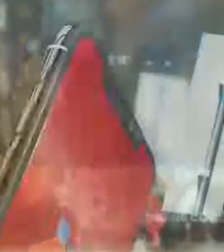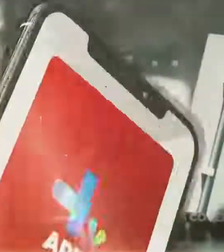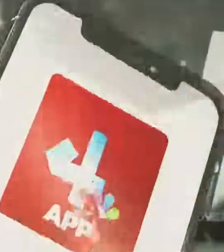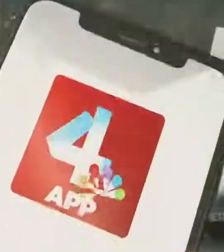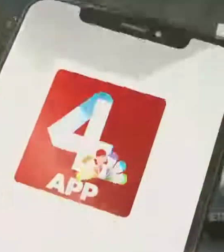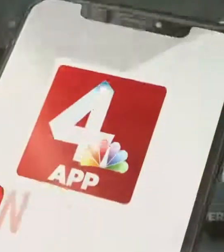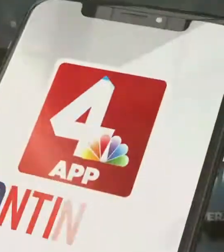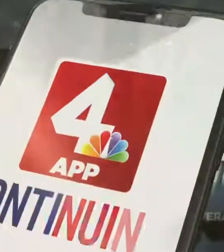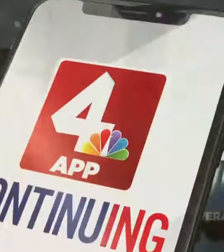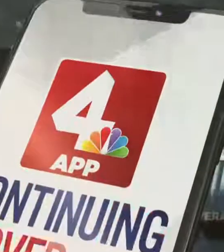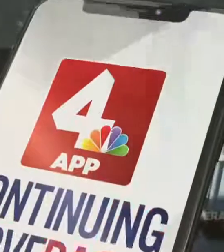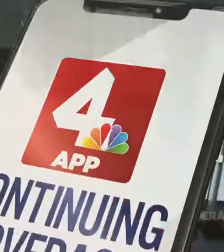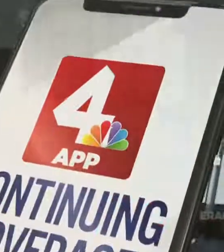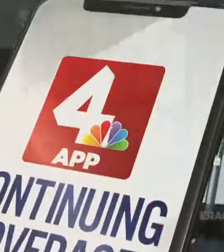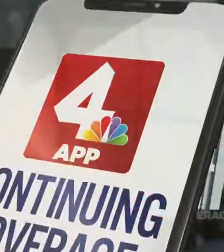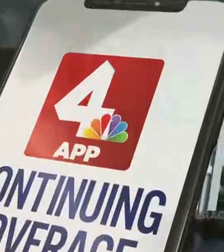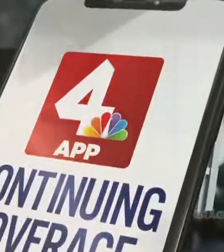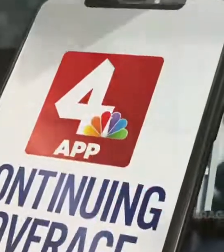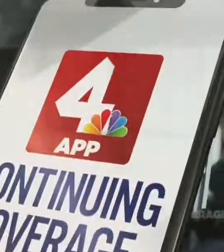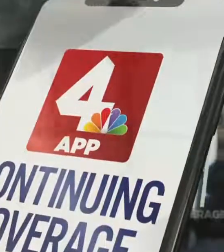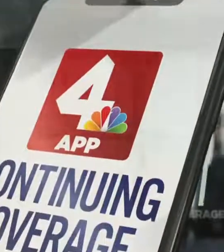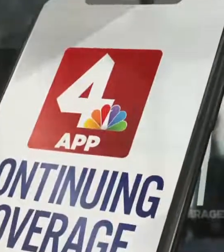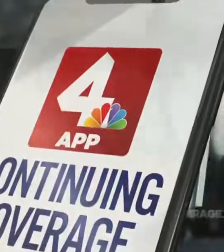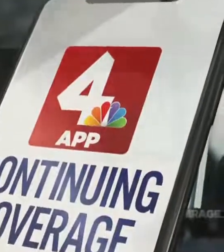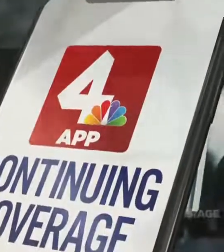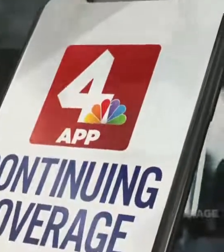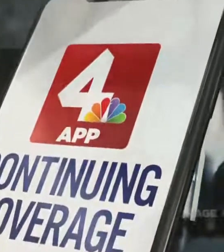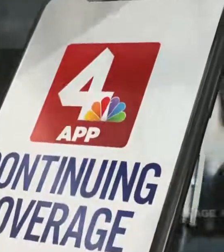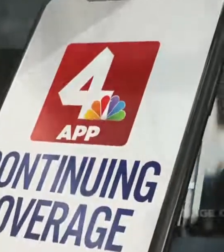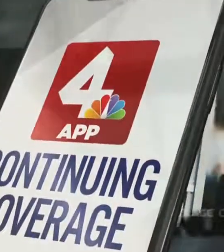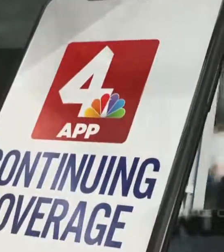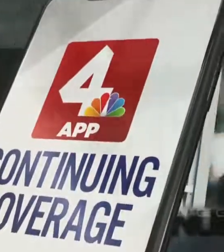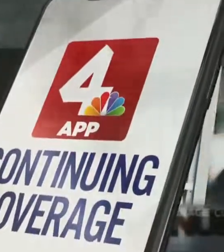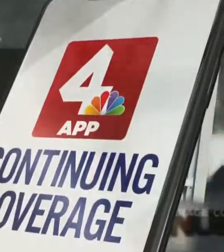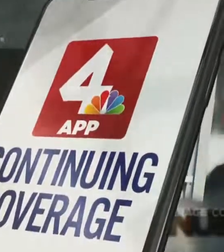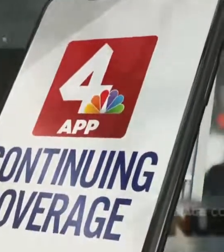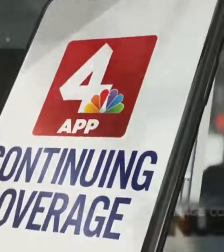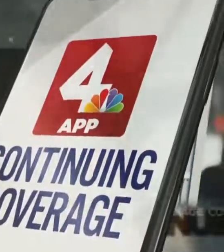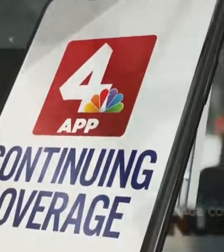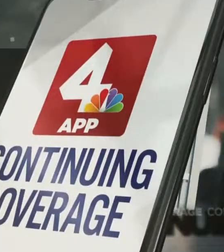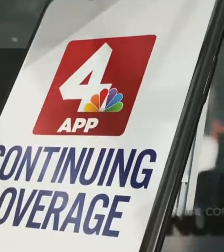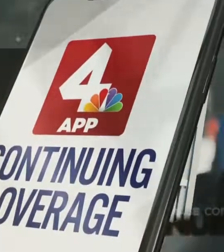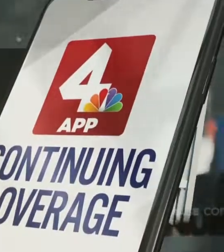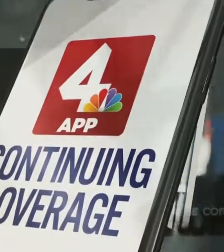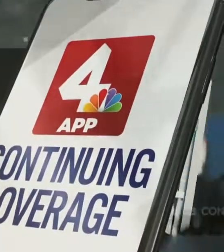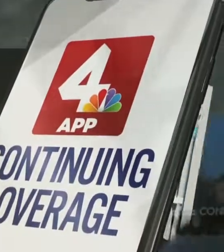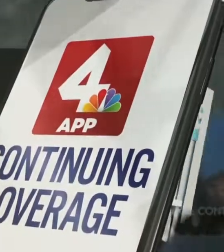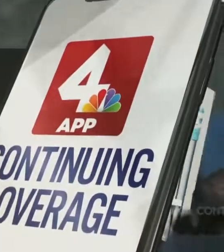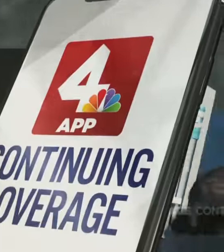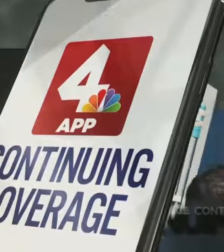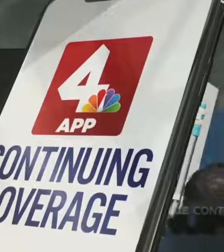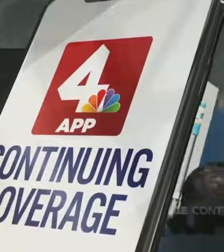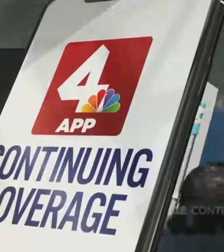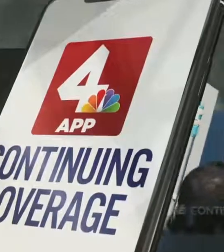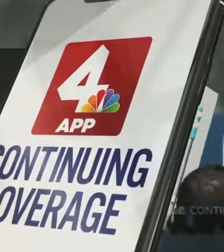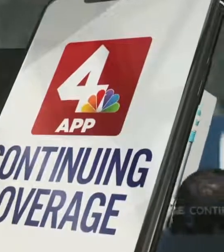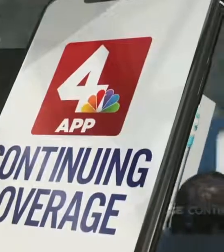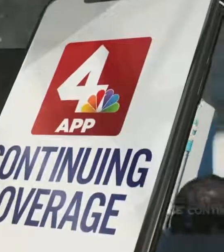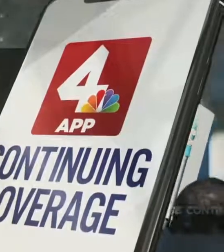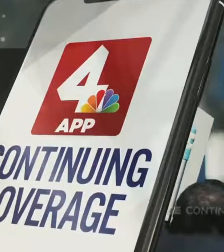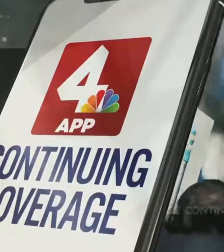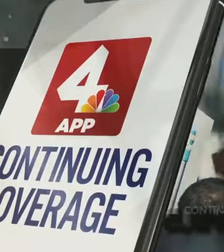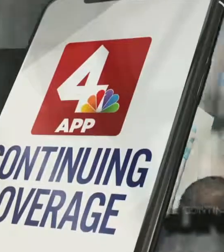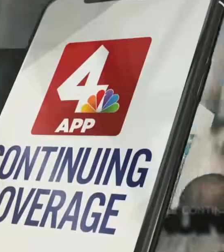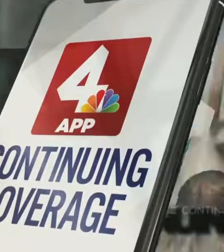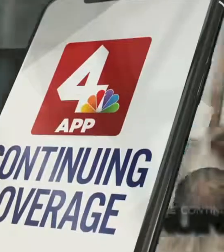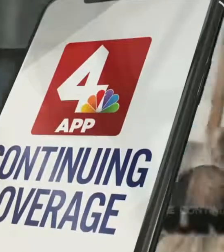how this partnership is going to work. And remember, you can always stay up to date on the latest unrest in America by downloading our free News 4 app. We're